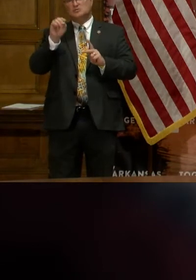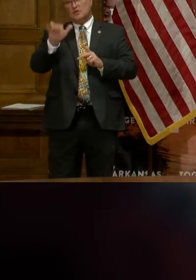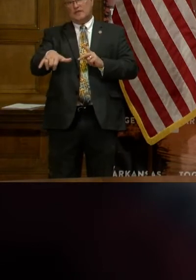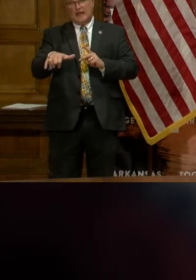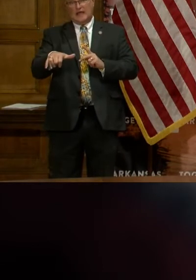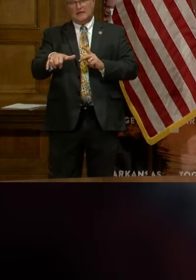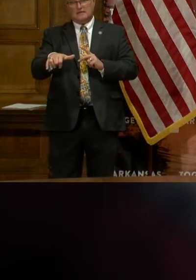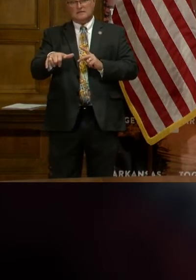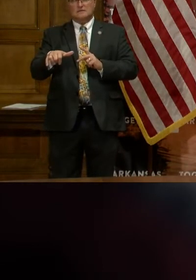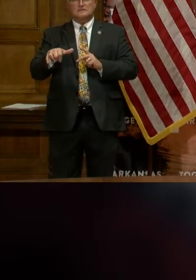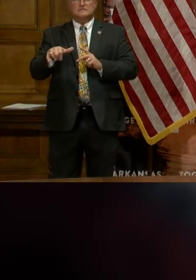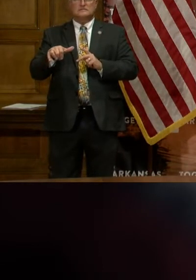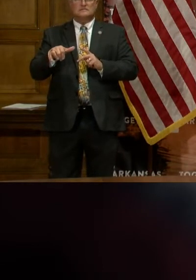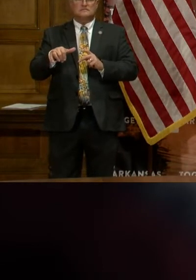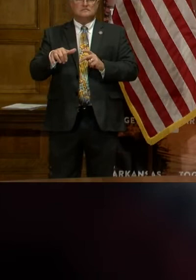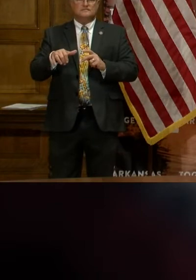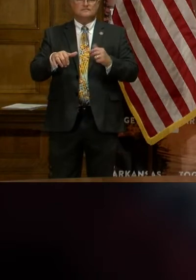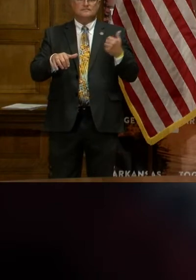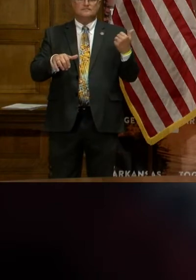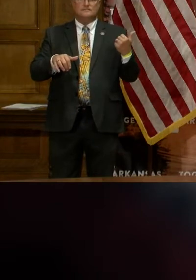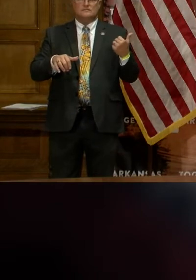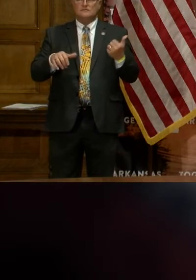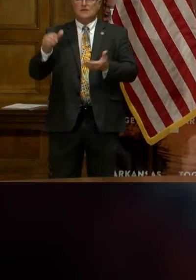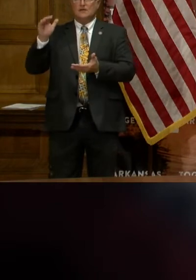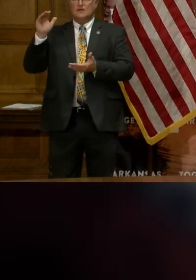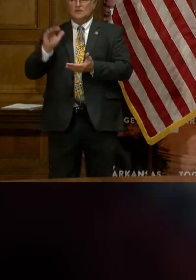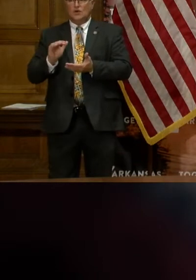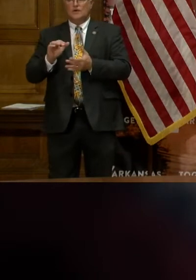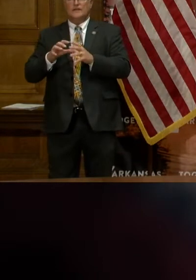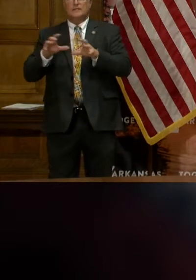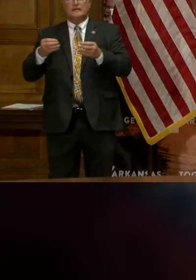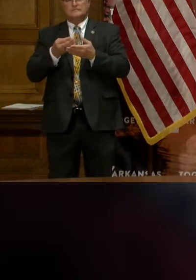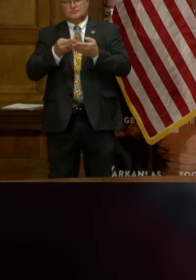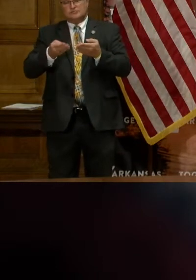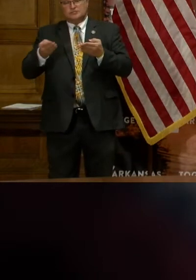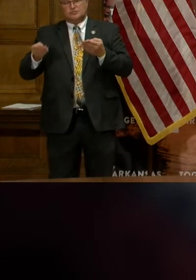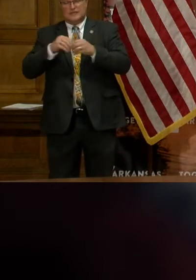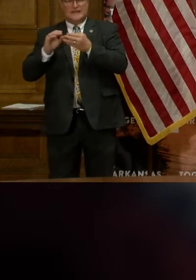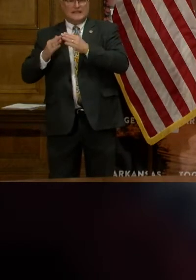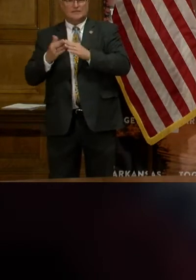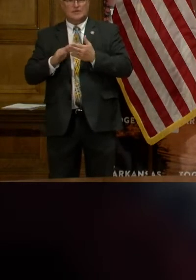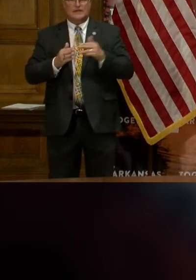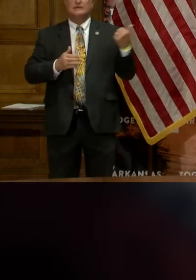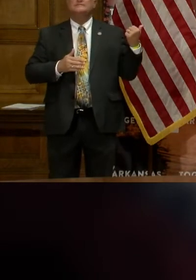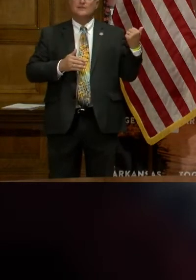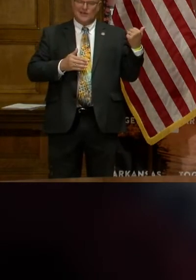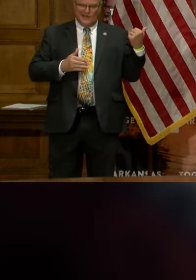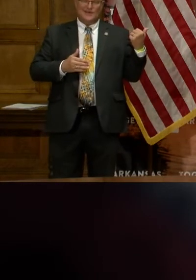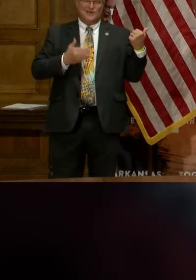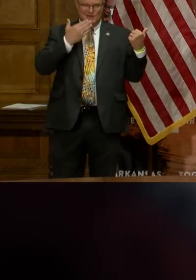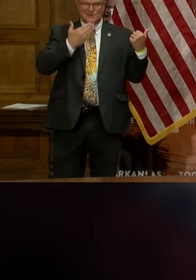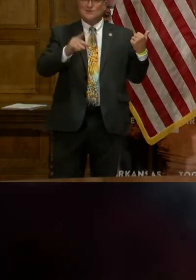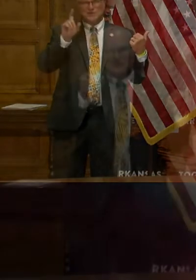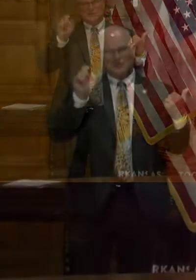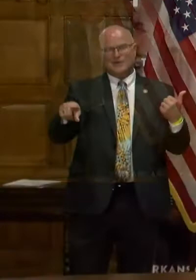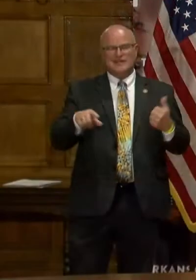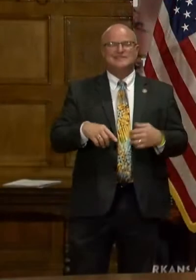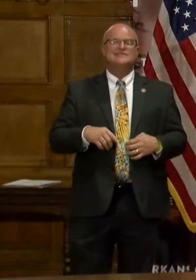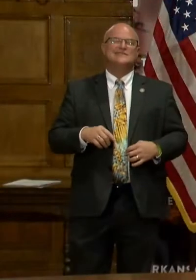that so that we can lower the amount of COVID in the community? It's a very good question,